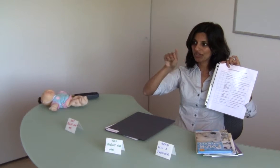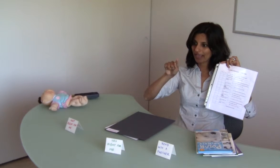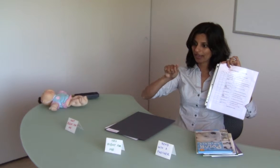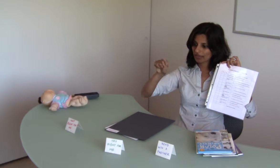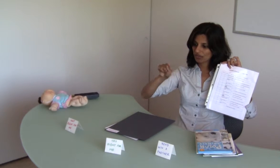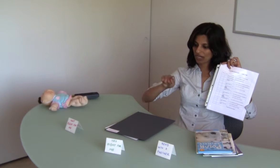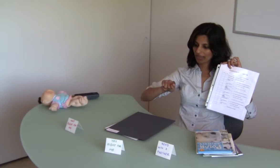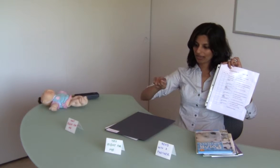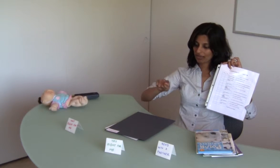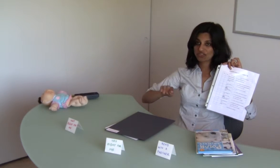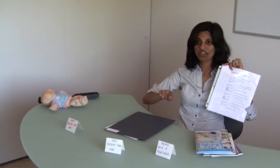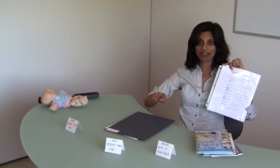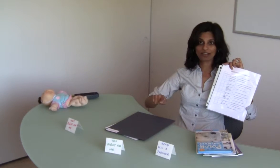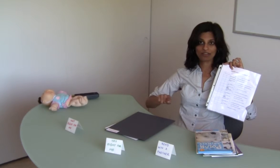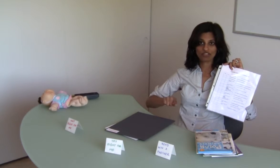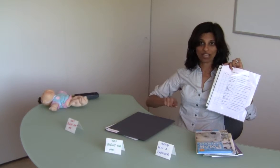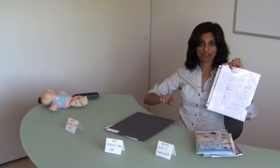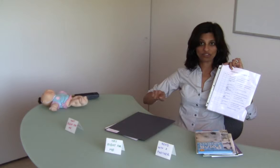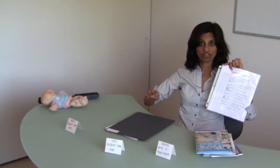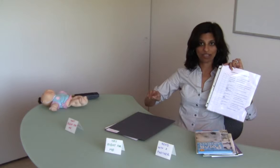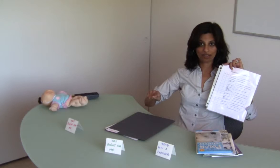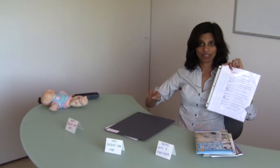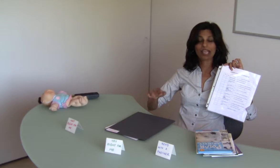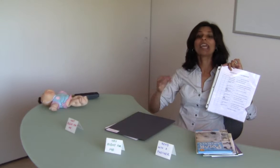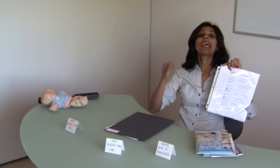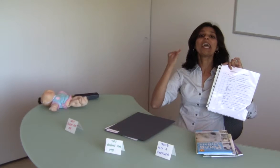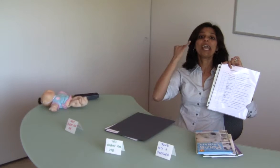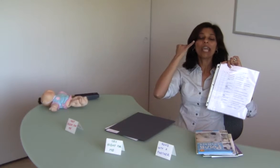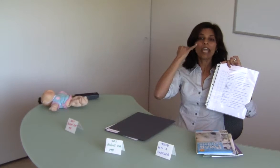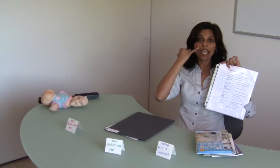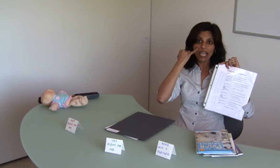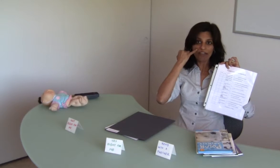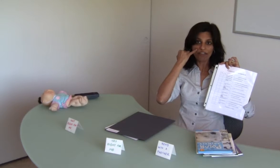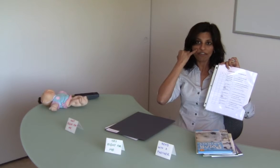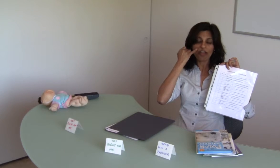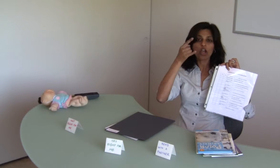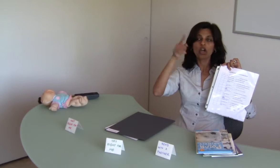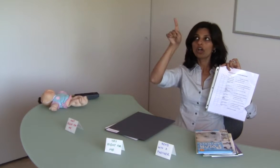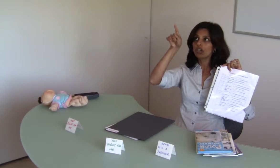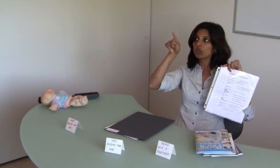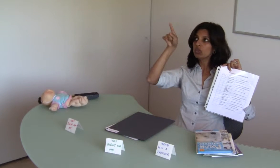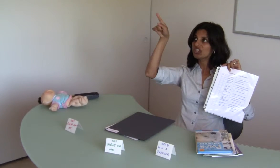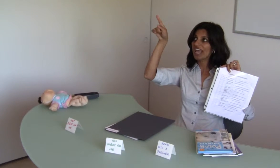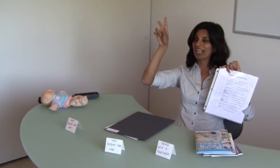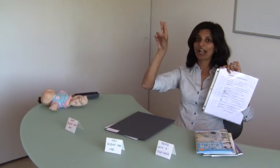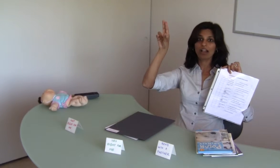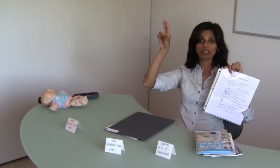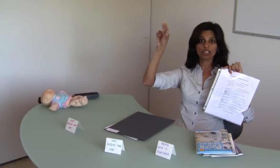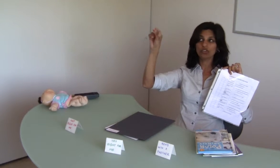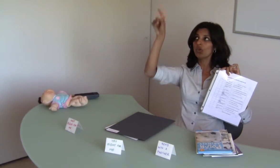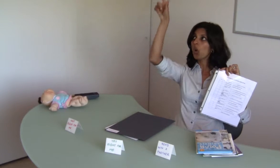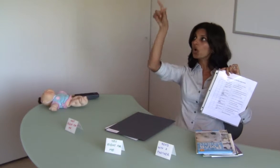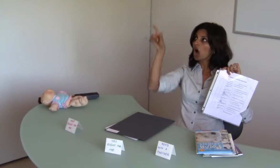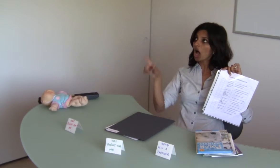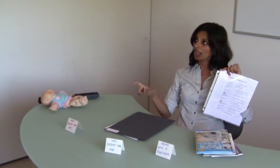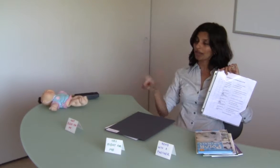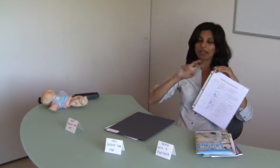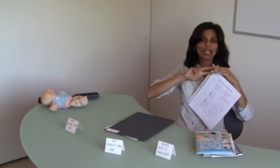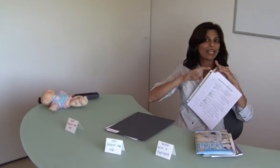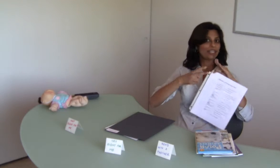check, check, check, check, check. If you check the no column,